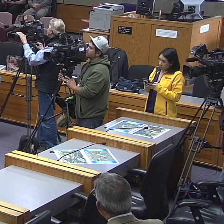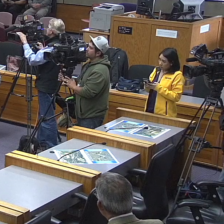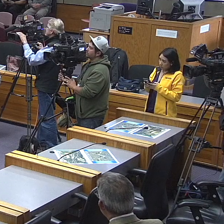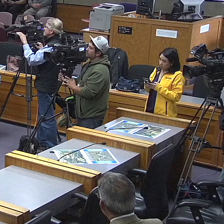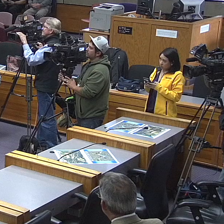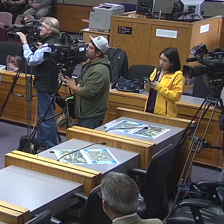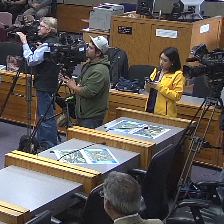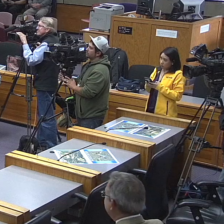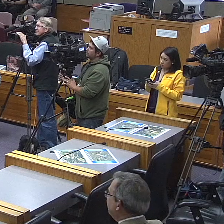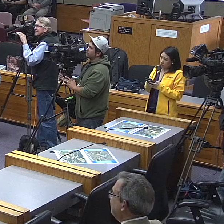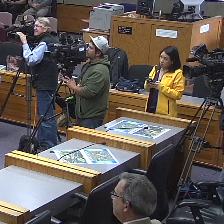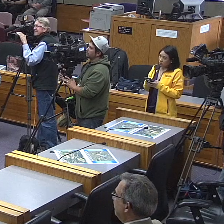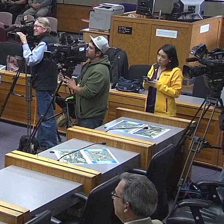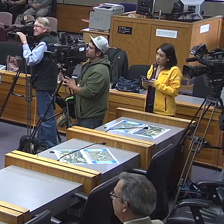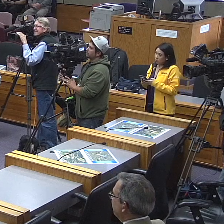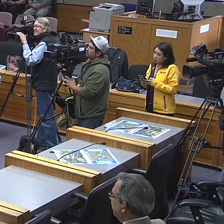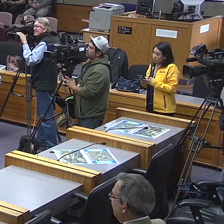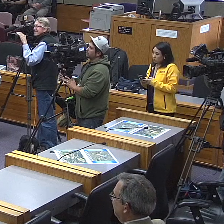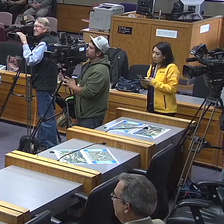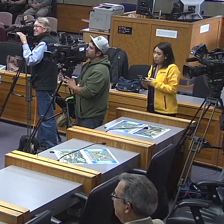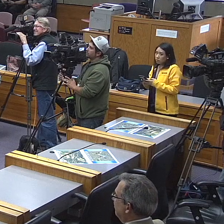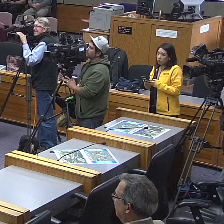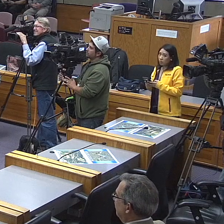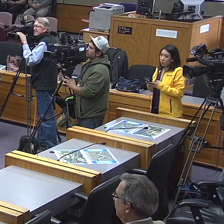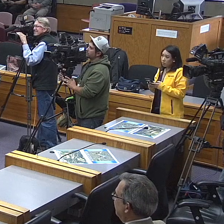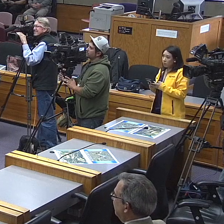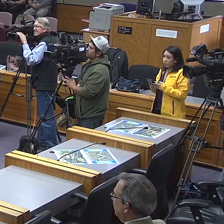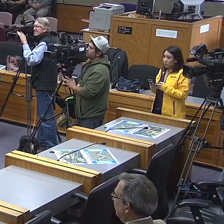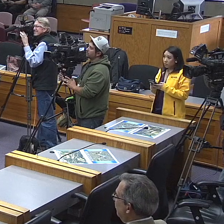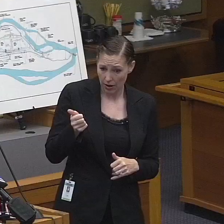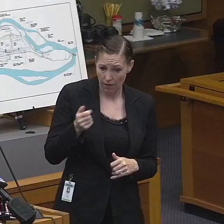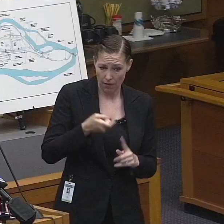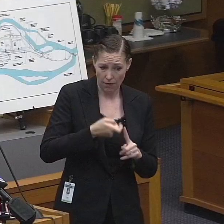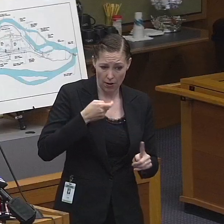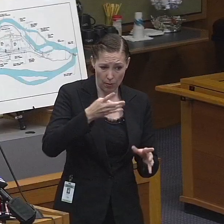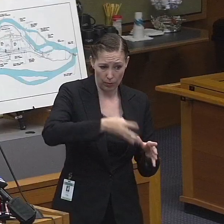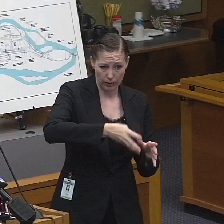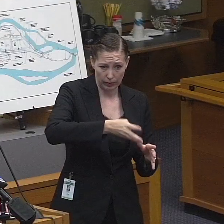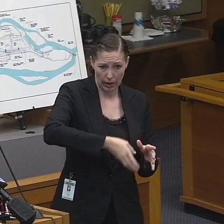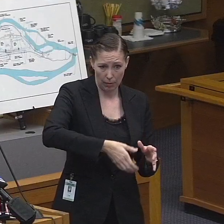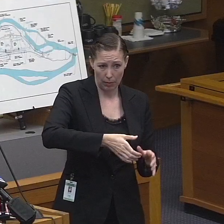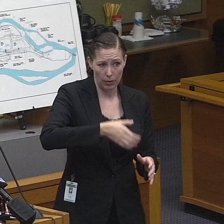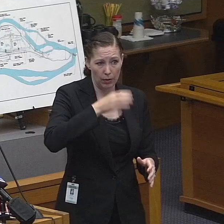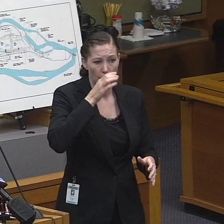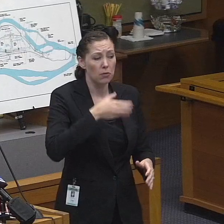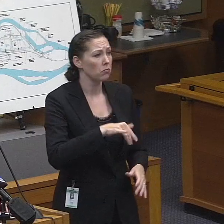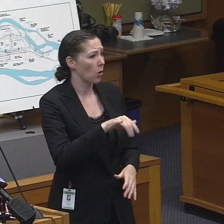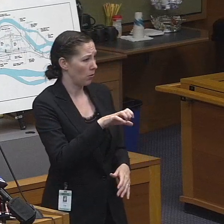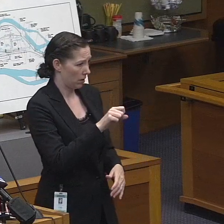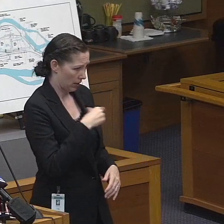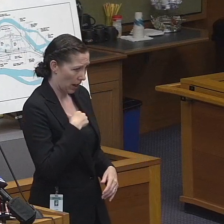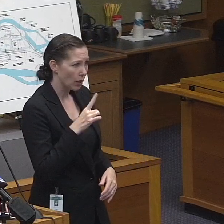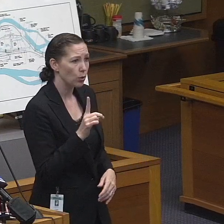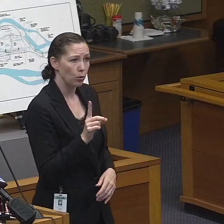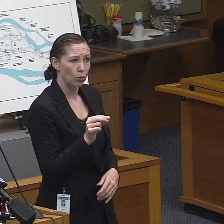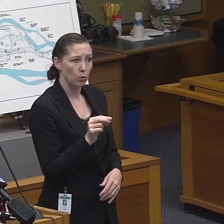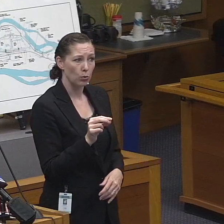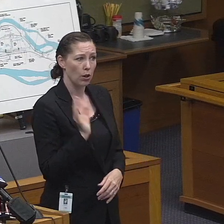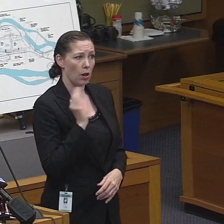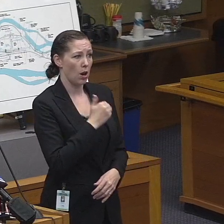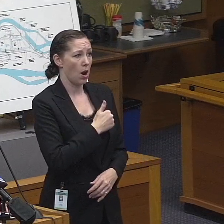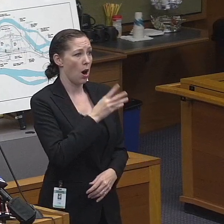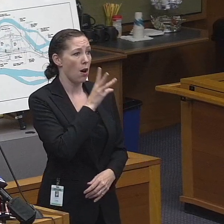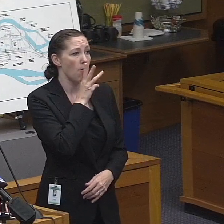their tap water. Is that still true? Absolutely, absolutely. Again, this our water has been safe to drink for